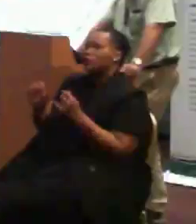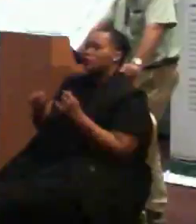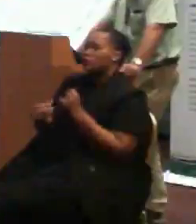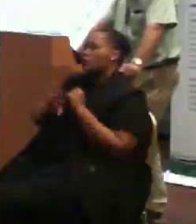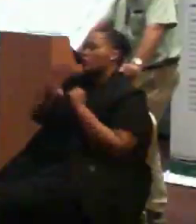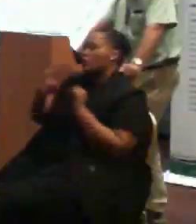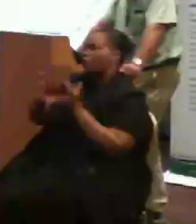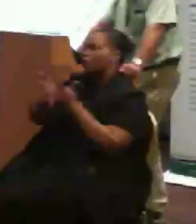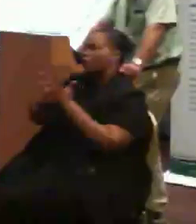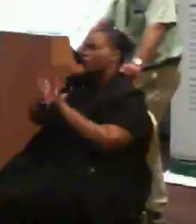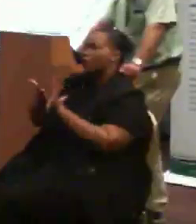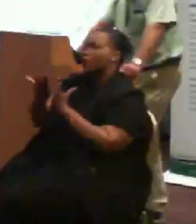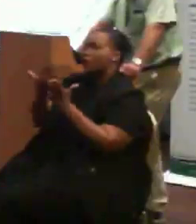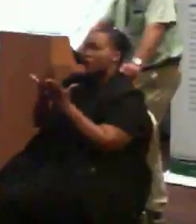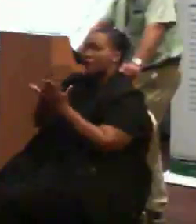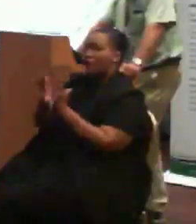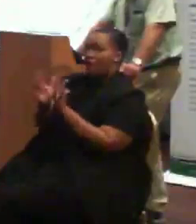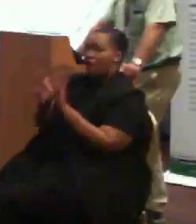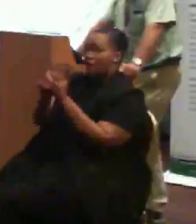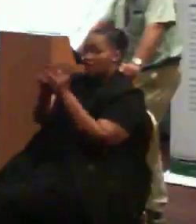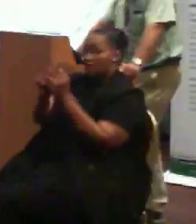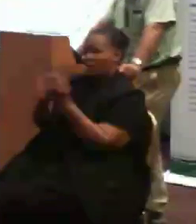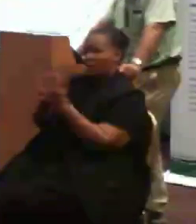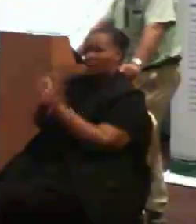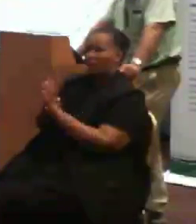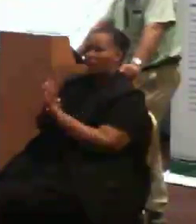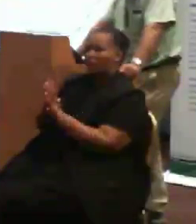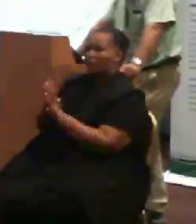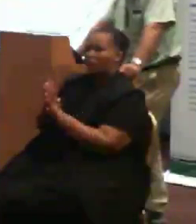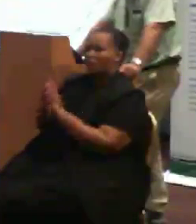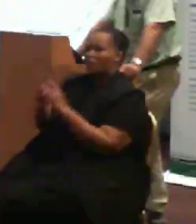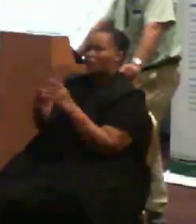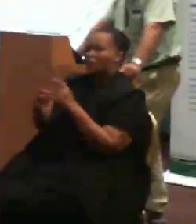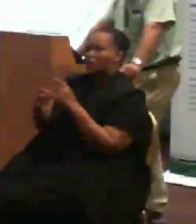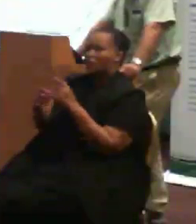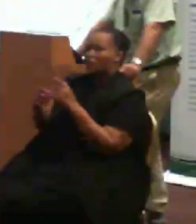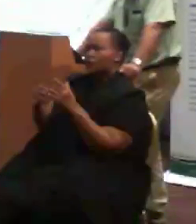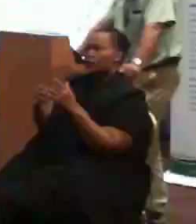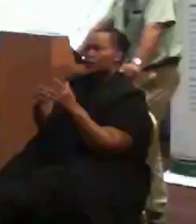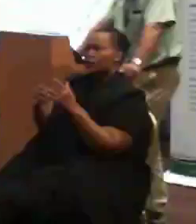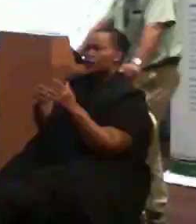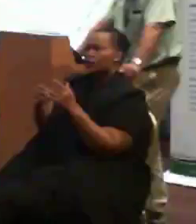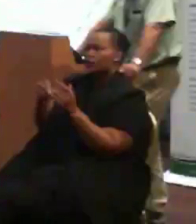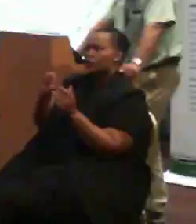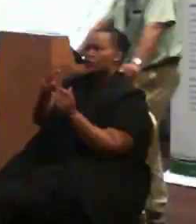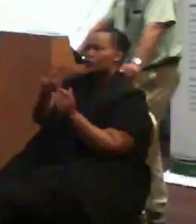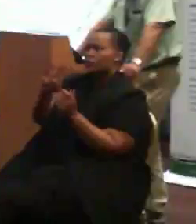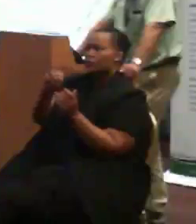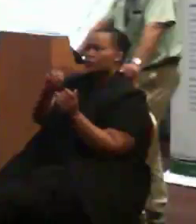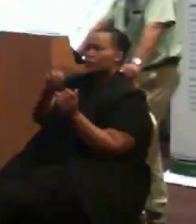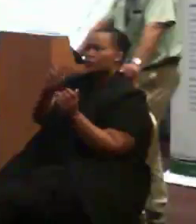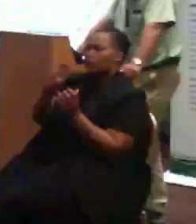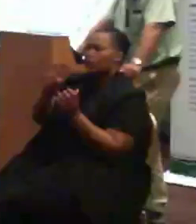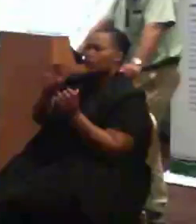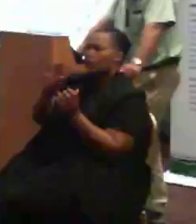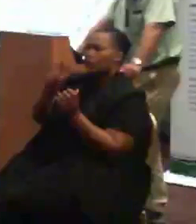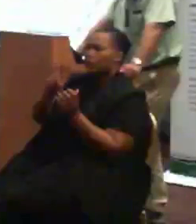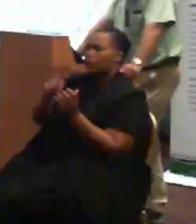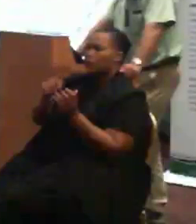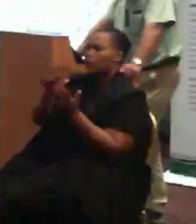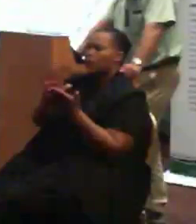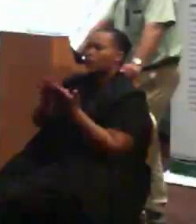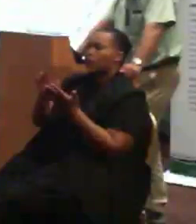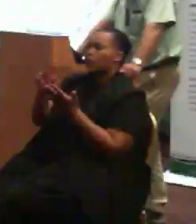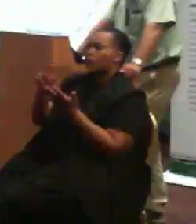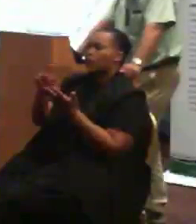financially. We must stop capital spending on Medupi and Kishele immediately. Use the